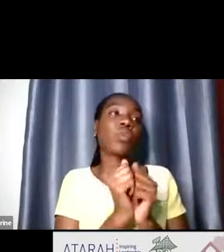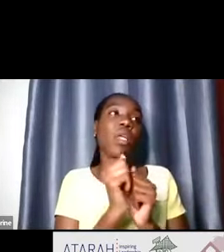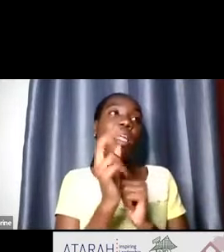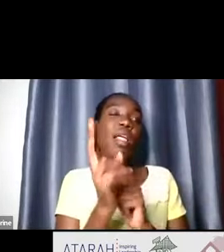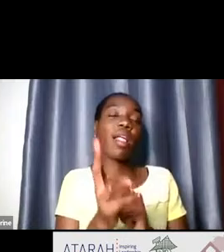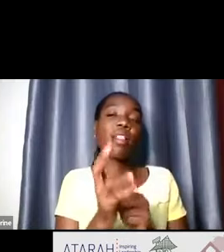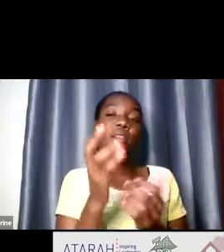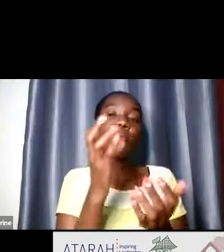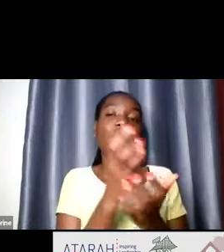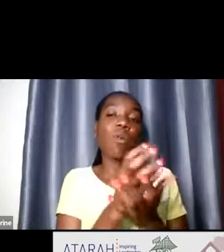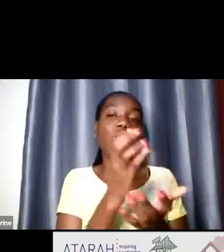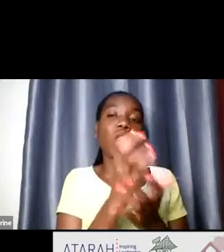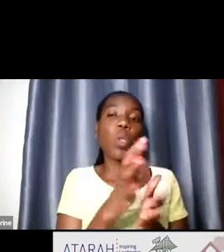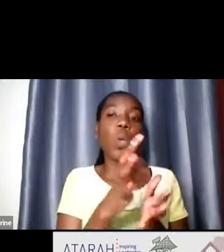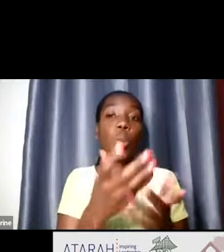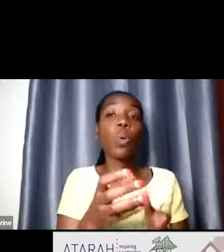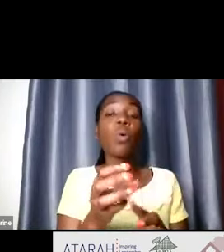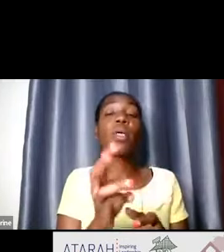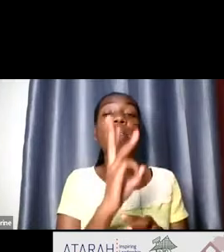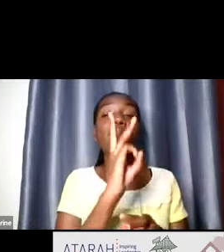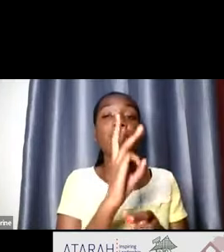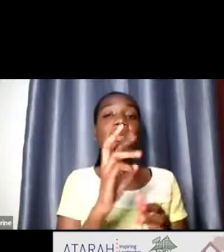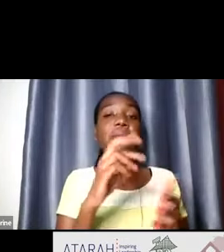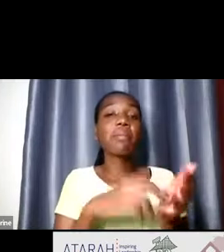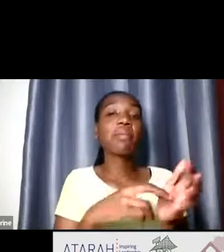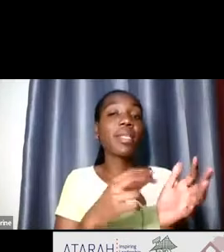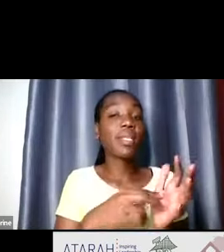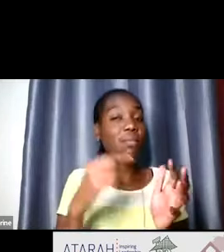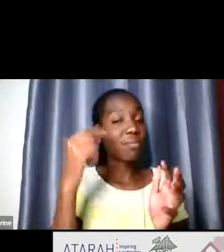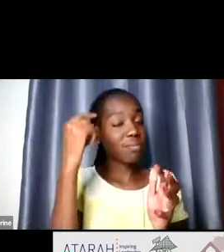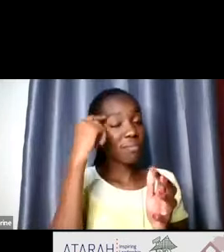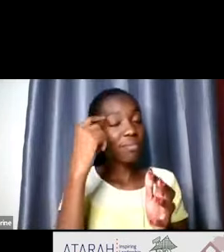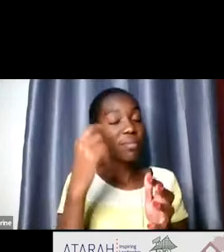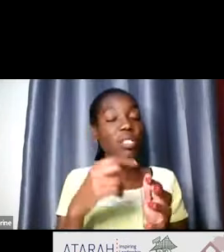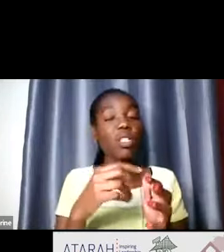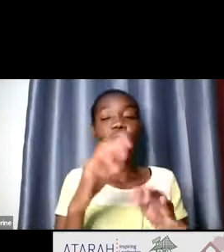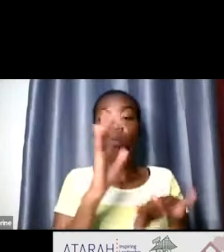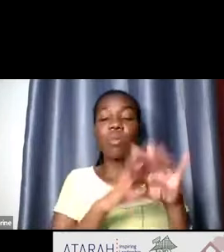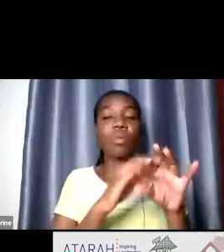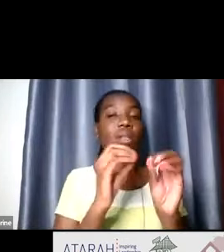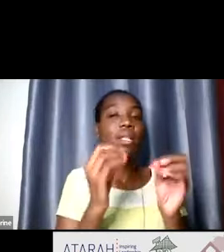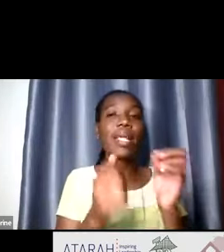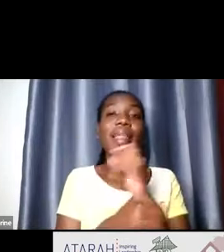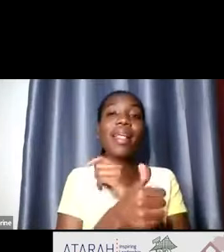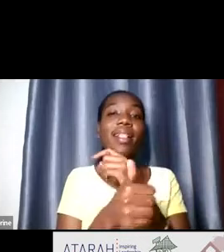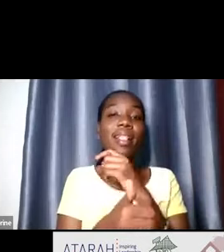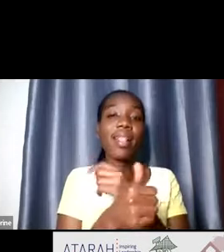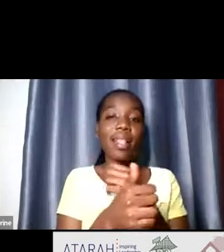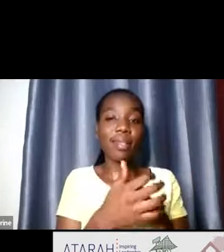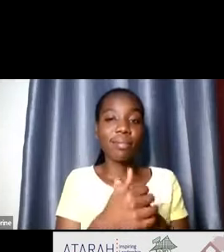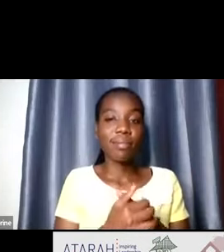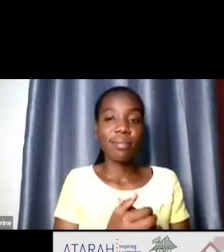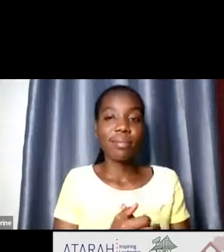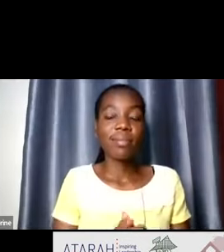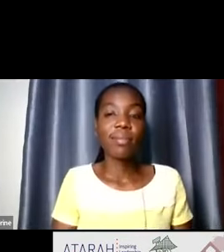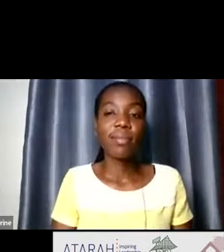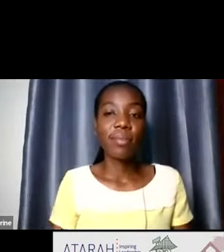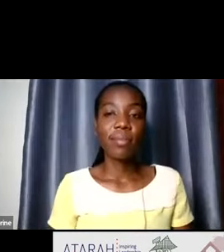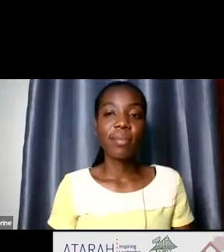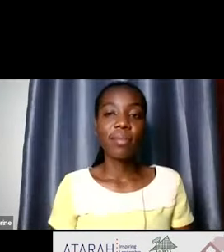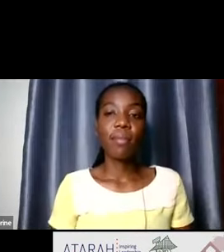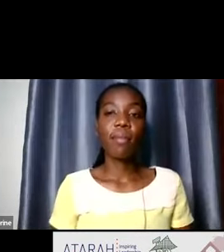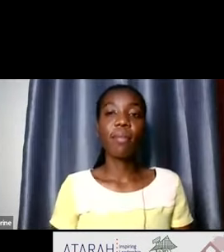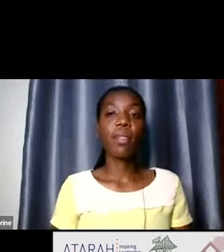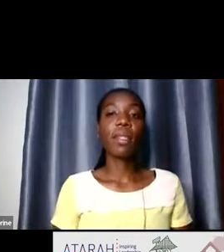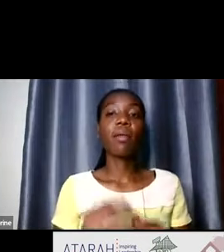whole bottle of whiskey, that blacking out is good. It's not good. That's dangerous, especially if they are taking it by themselves. But